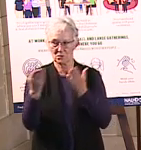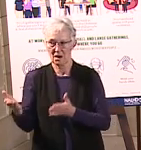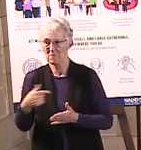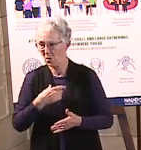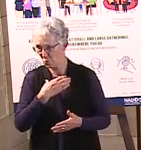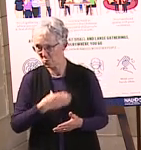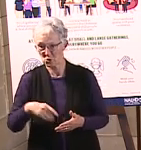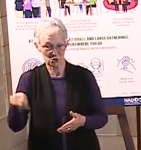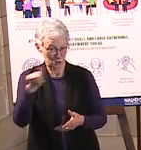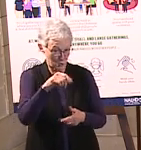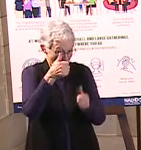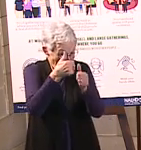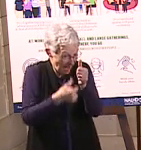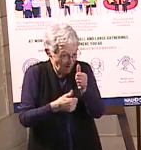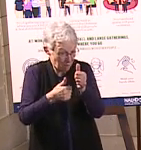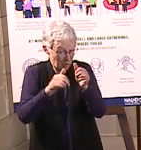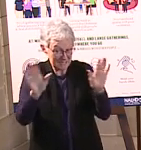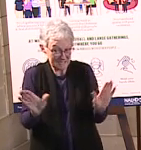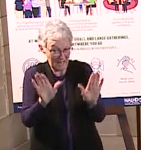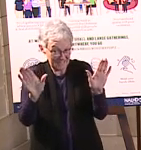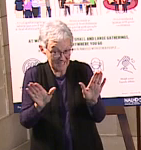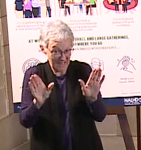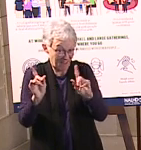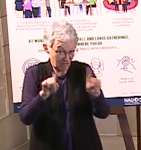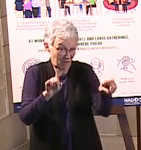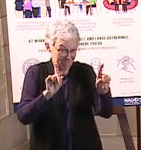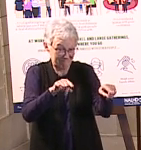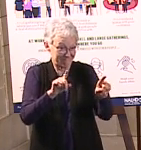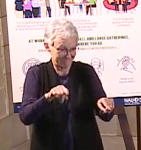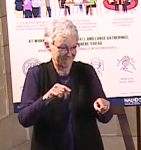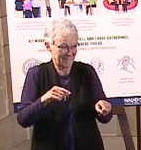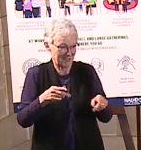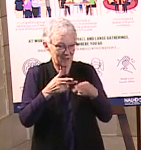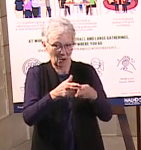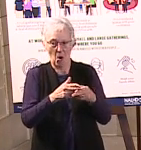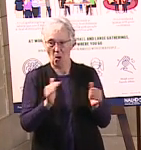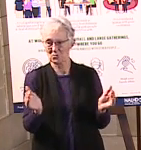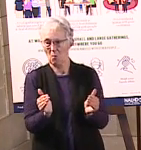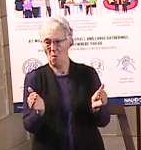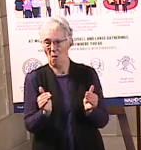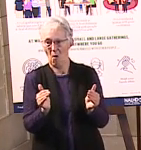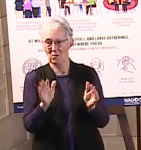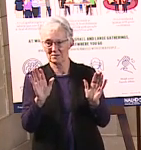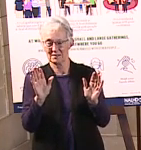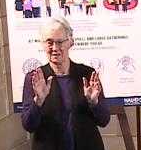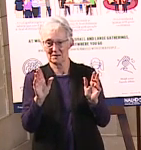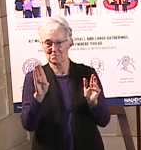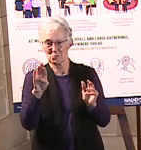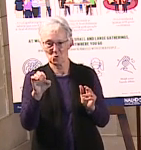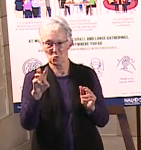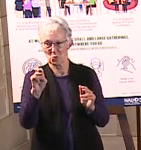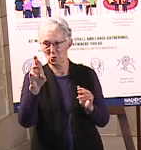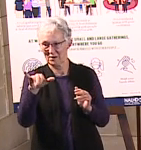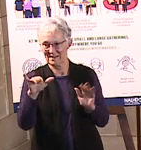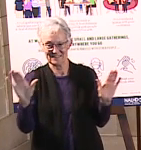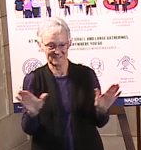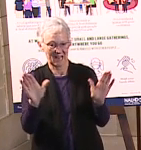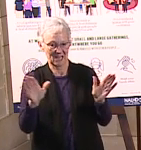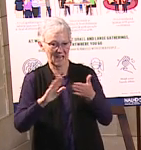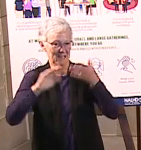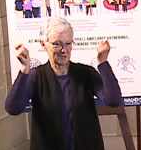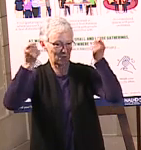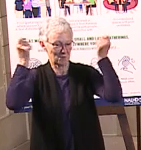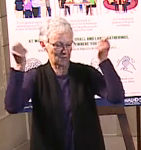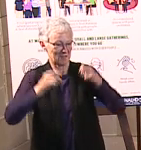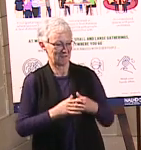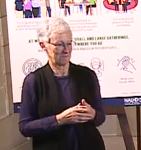Sunday. I like that idea. All right, well, hey, thank you very much, Jim. I appreciate you taking the time for us today